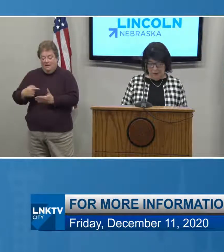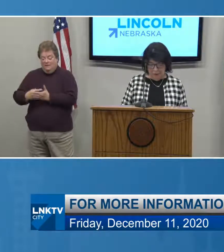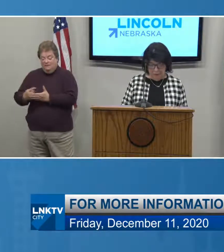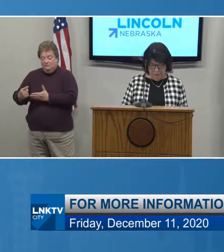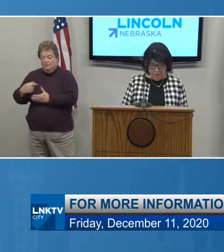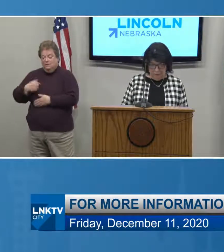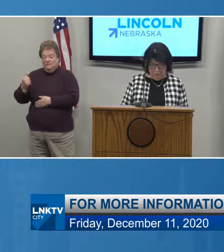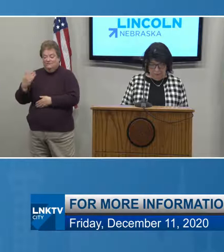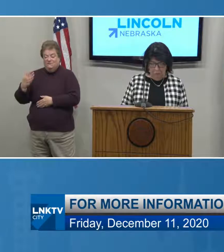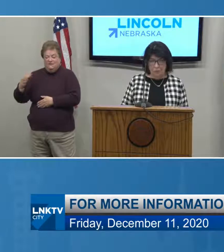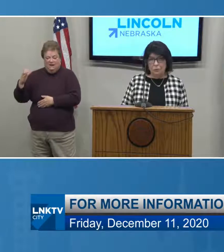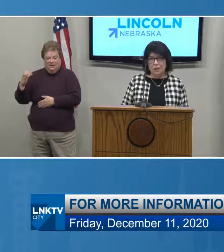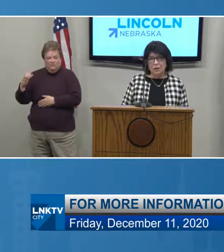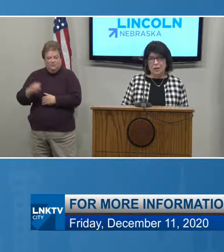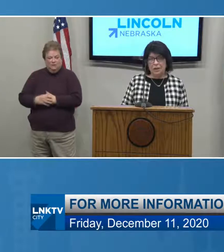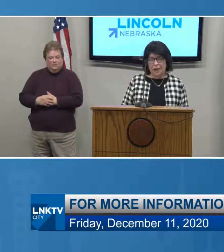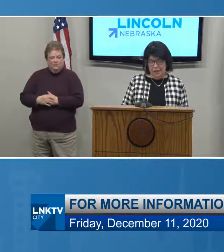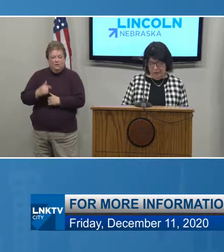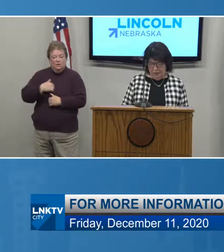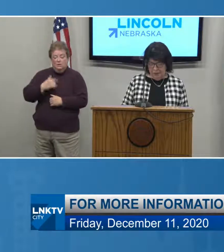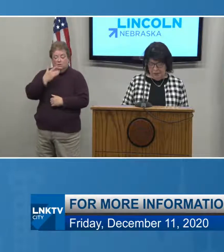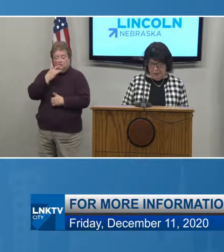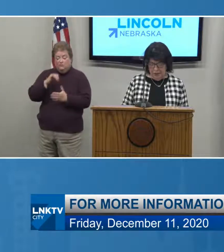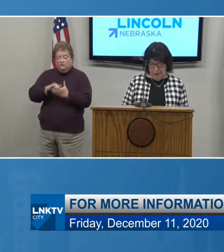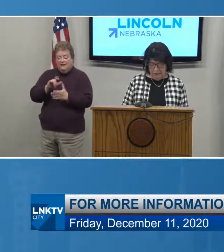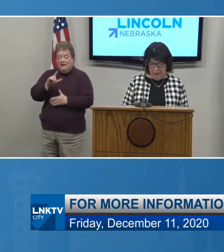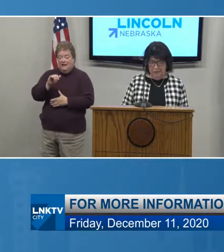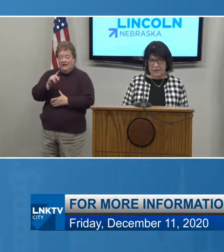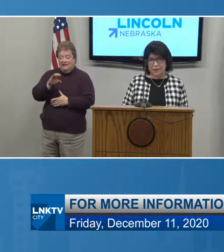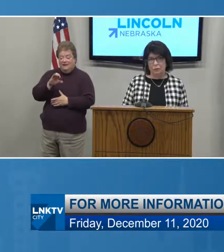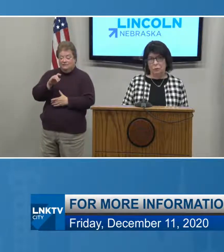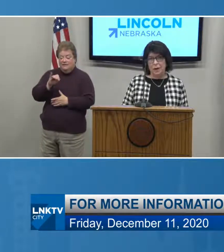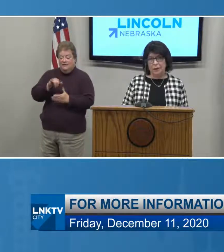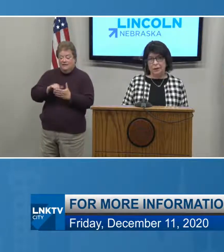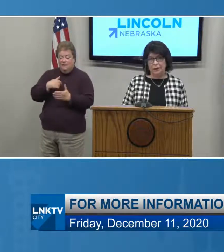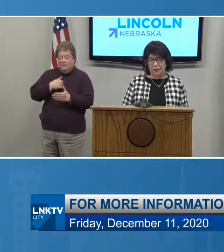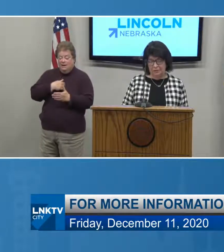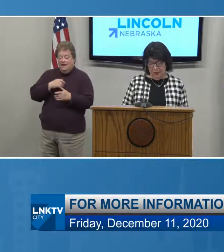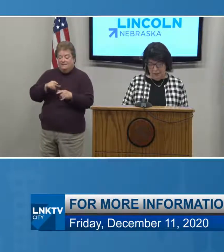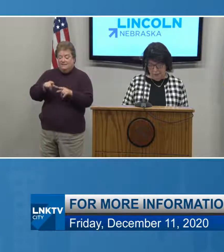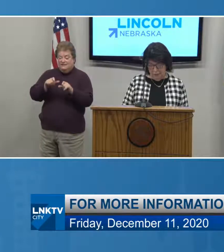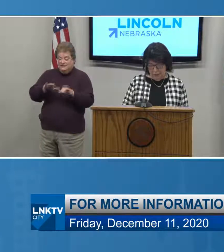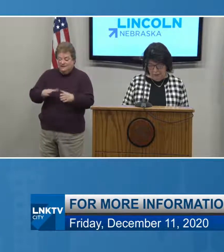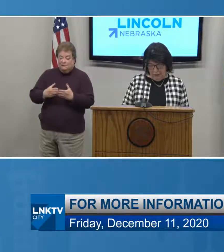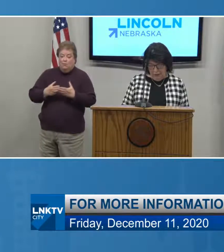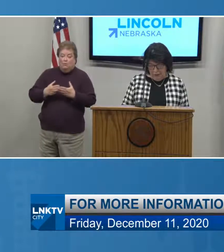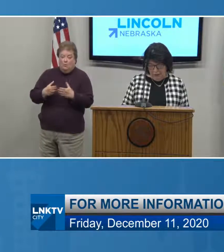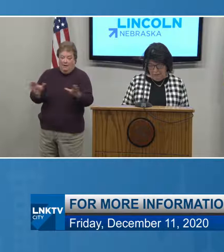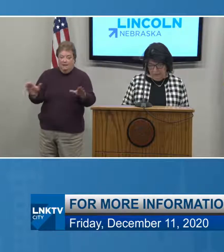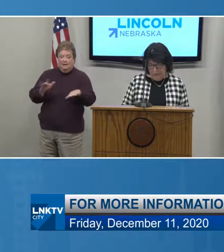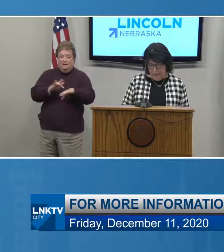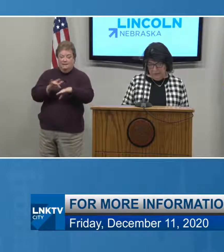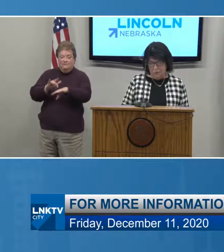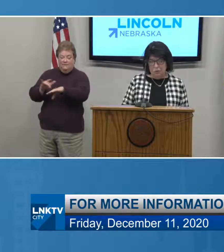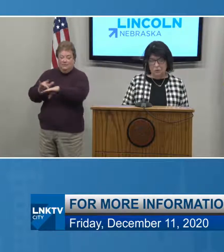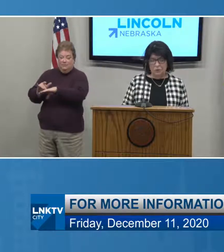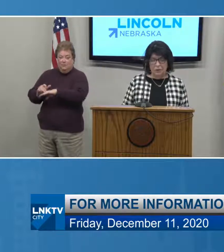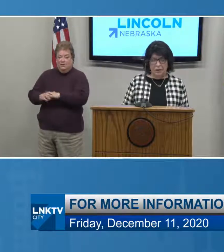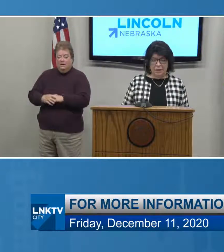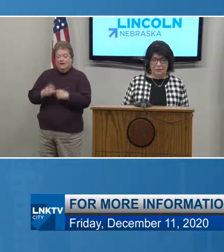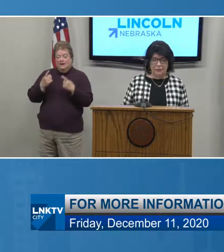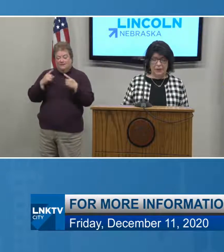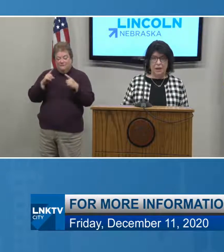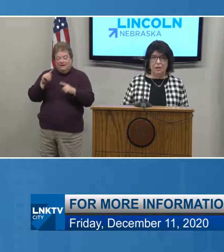this week. We are fortunate in Lancaster County to have testing widely available. It is an effective tool